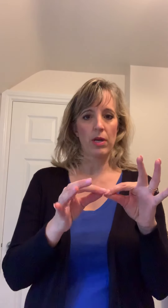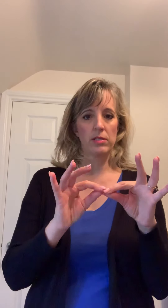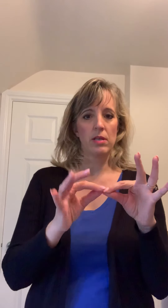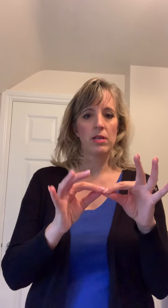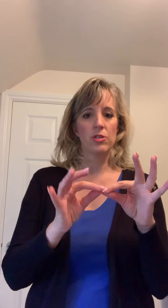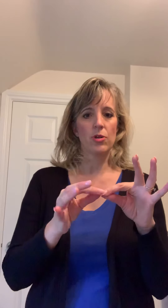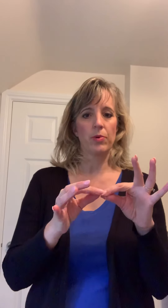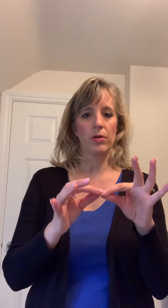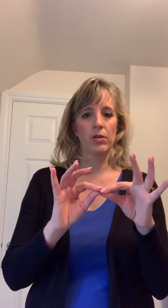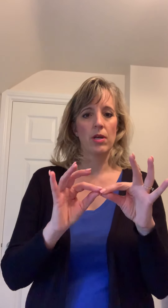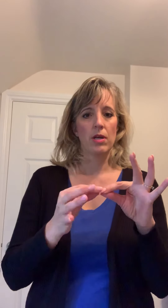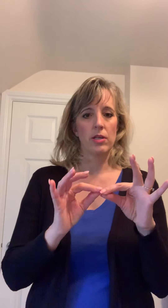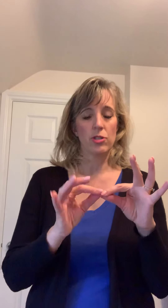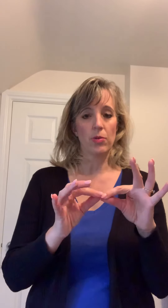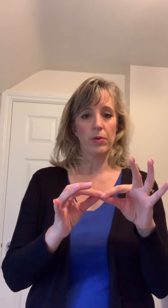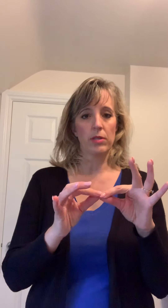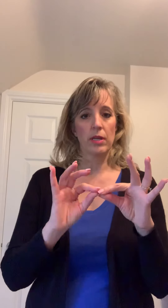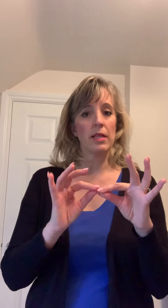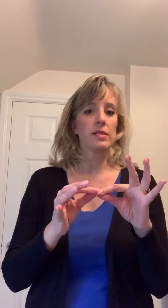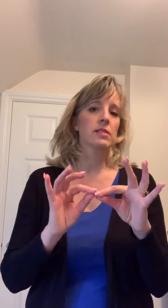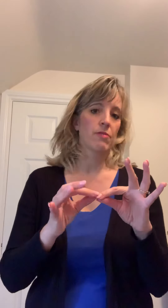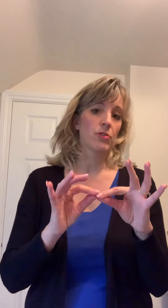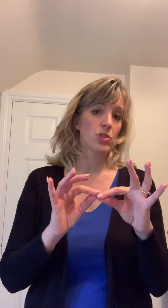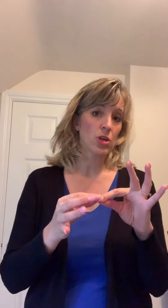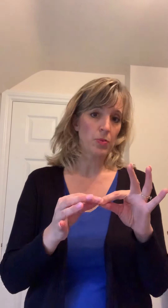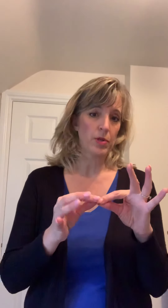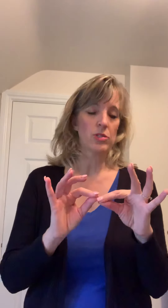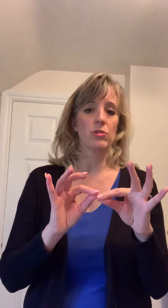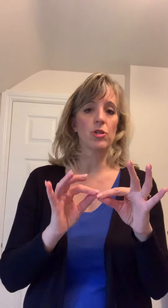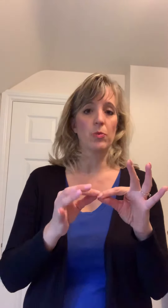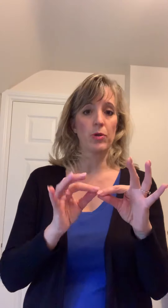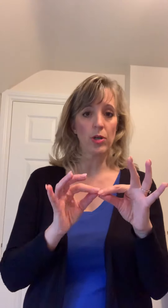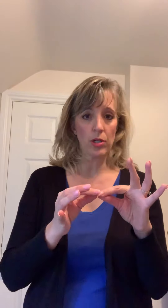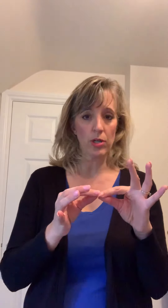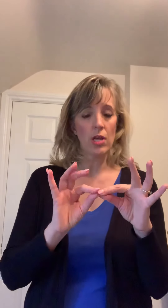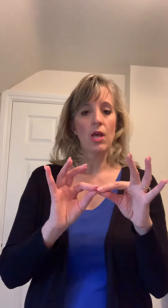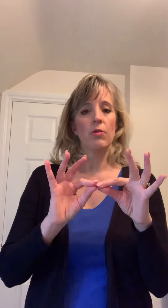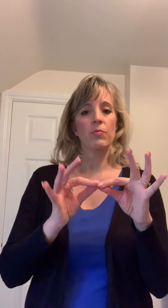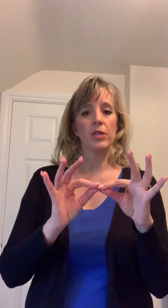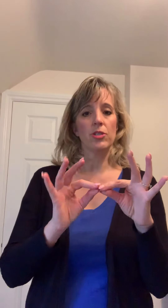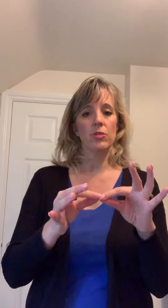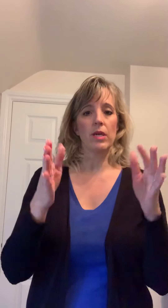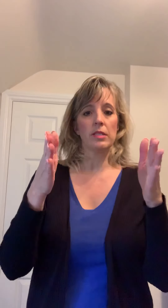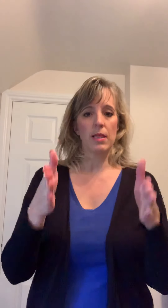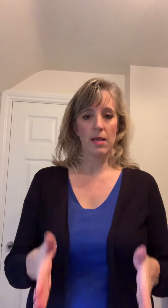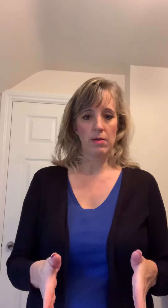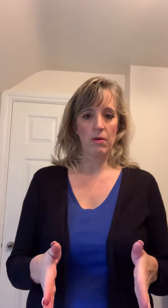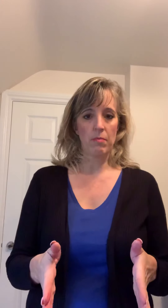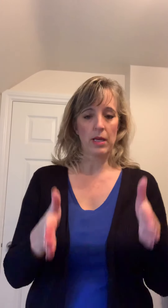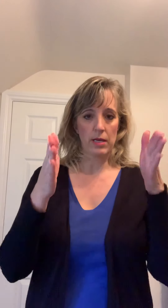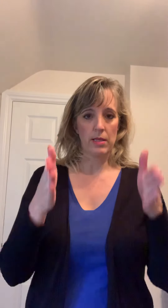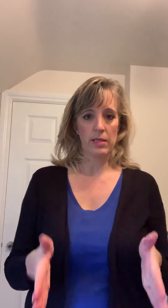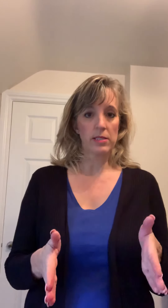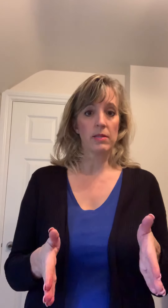twice. Interpreter, interpret. Okay, this is a sign for interpret. So interpreter would be two hands, and then this is the